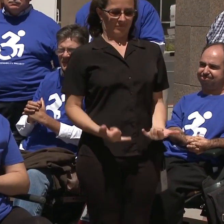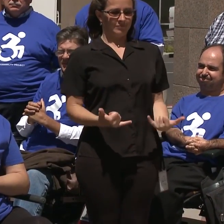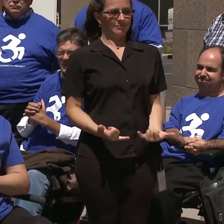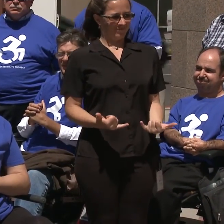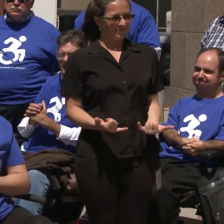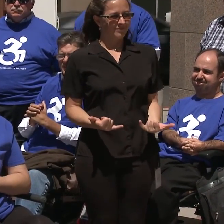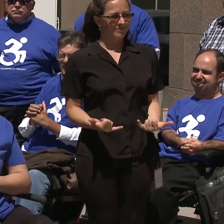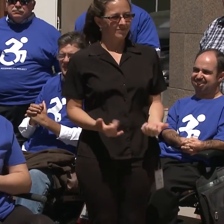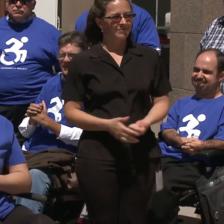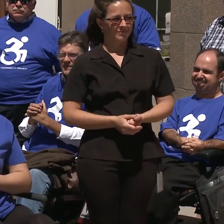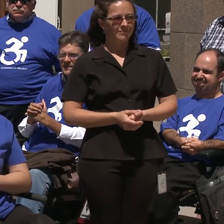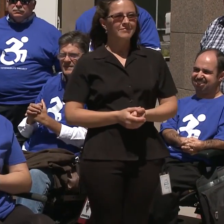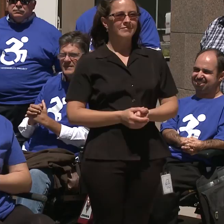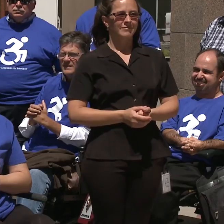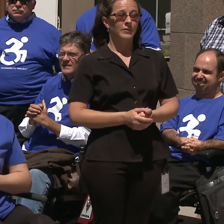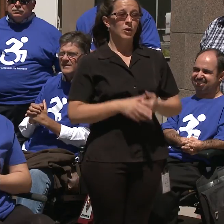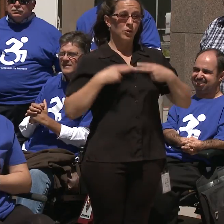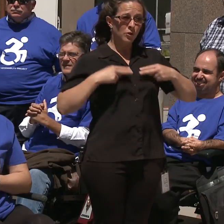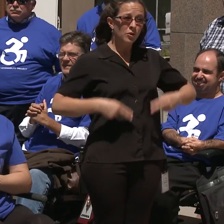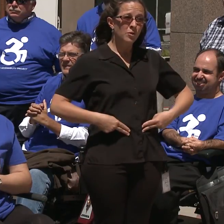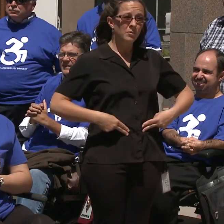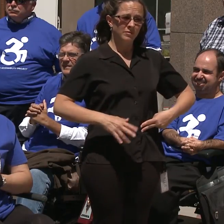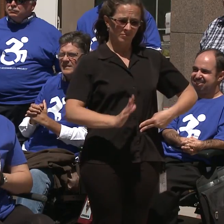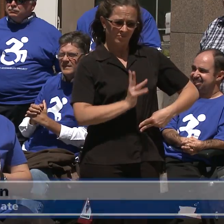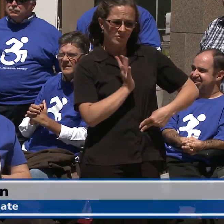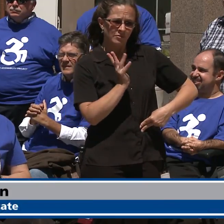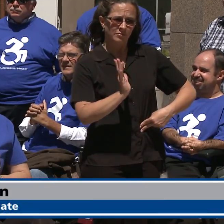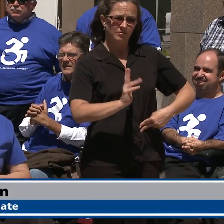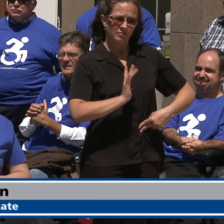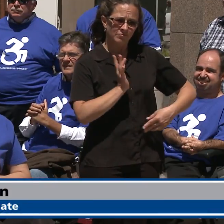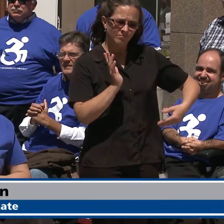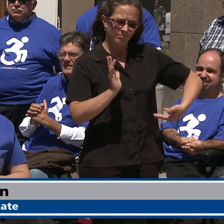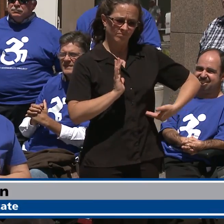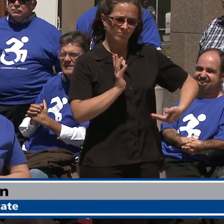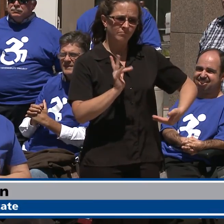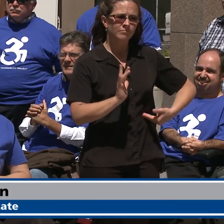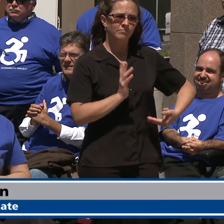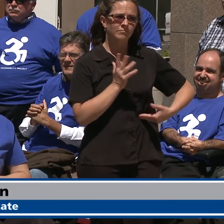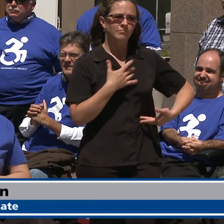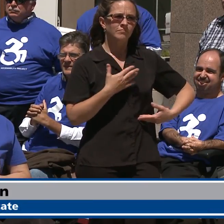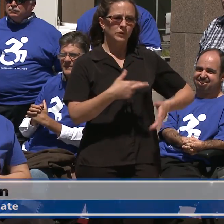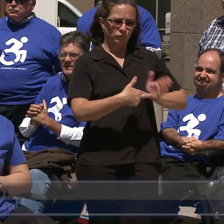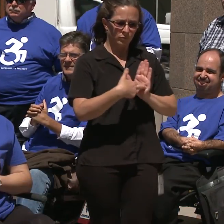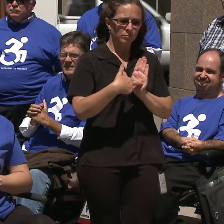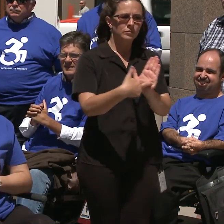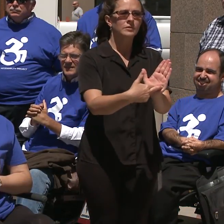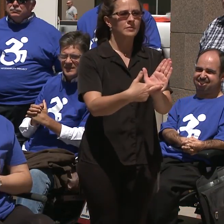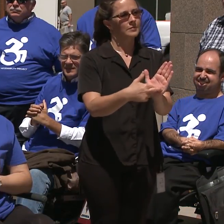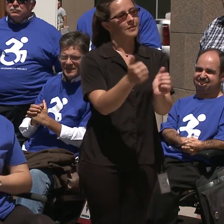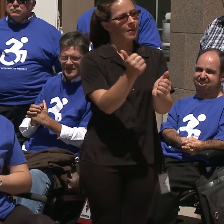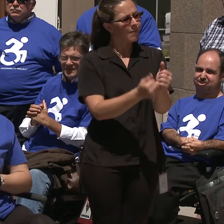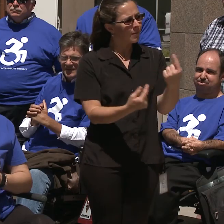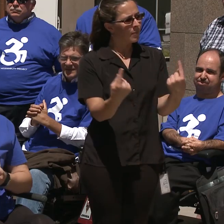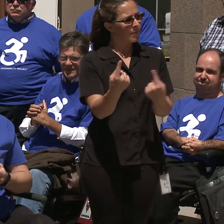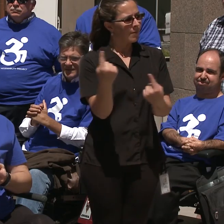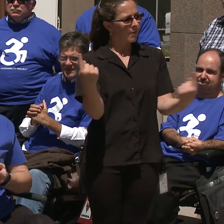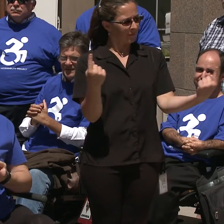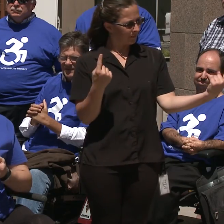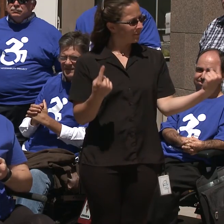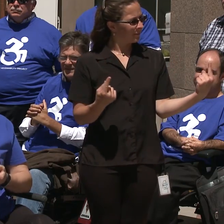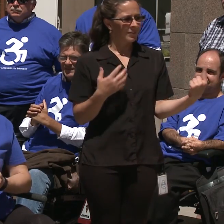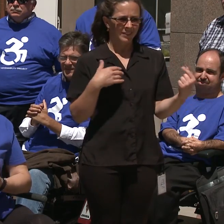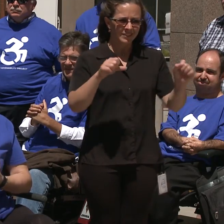human dignity is worth it. So that's what this represents, is an opportunity to show that everyone